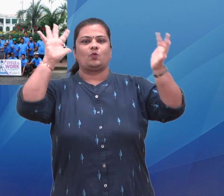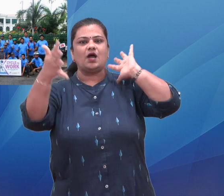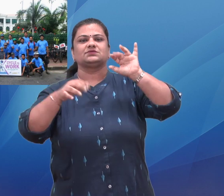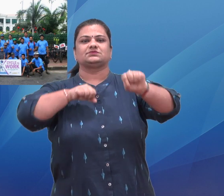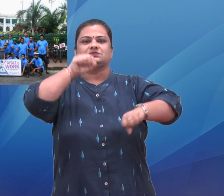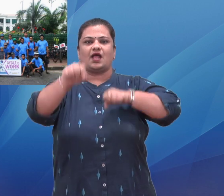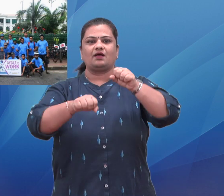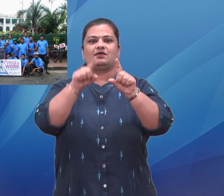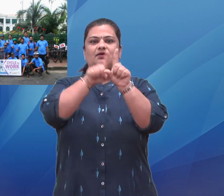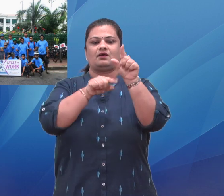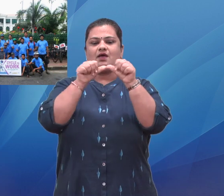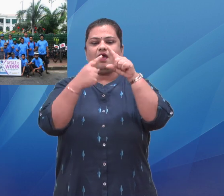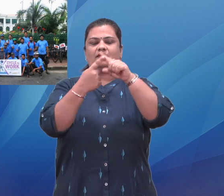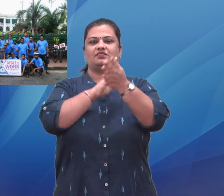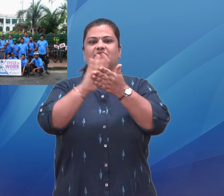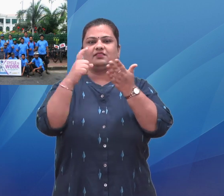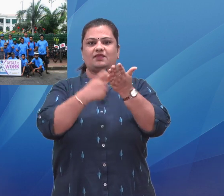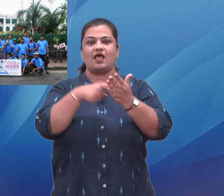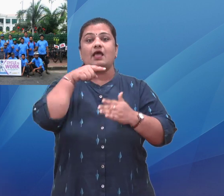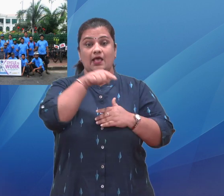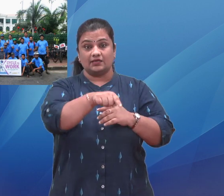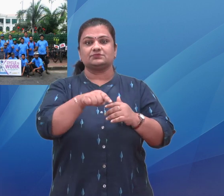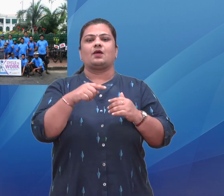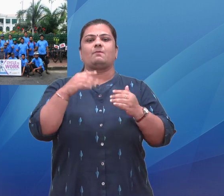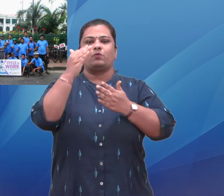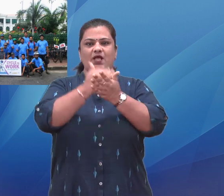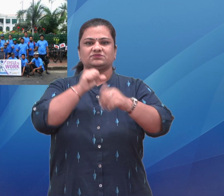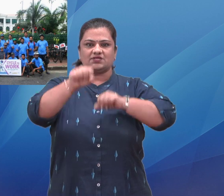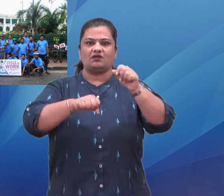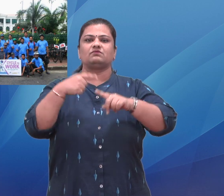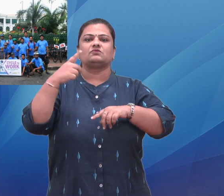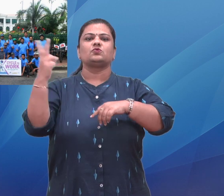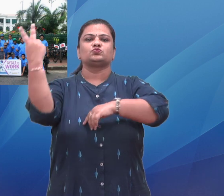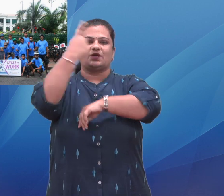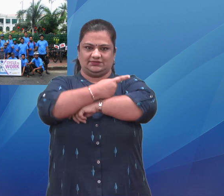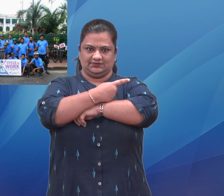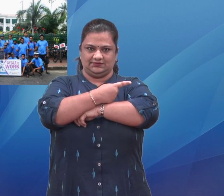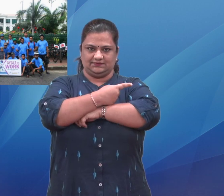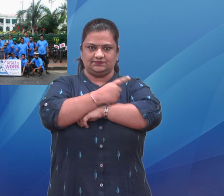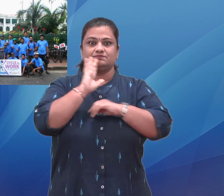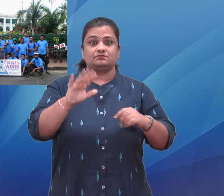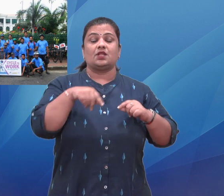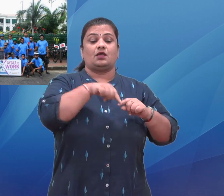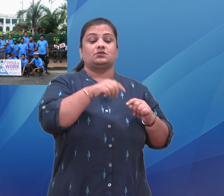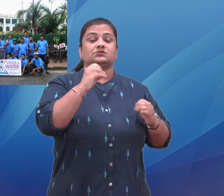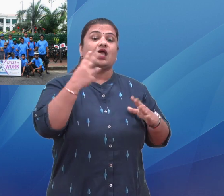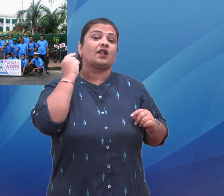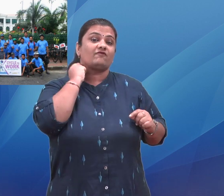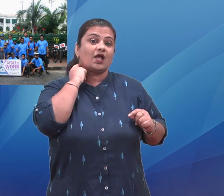on bicycles can reduce pollution. The 2-day trip will be organized by Pedal Force, a group of cyclists in